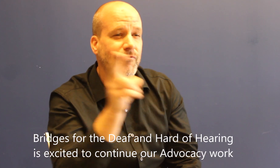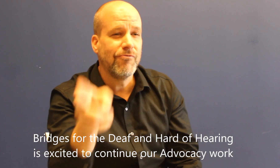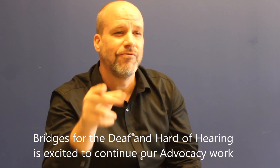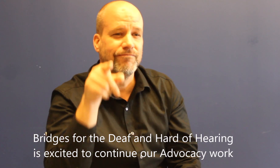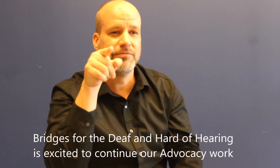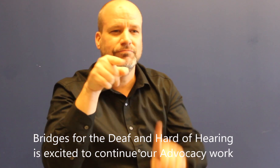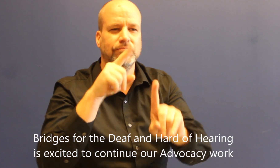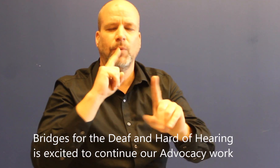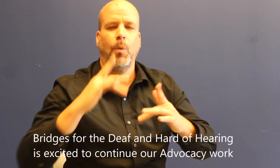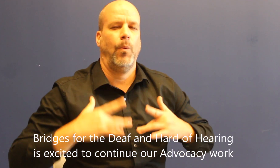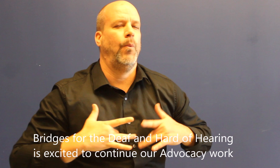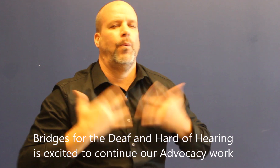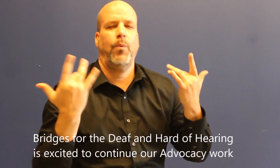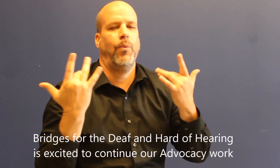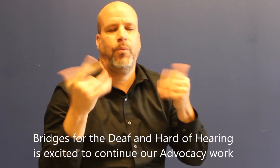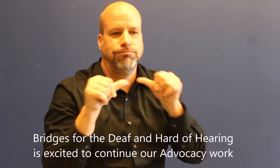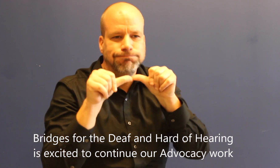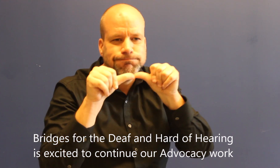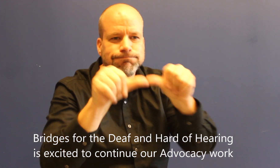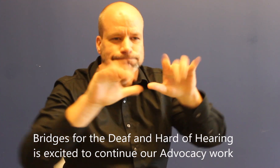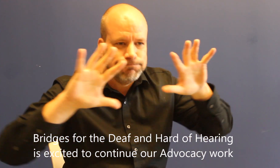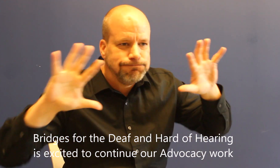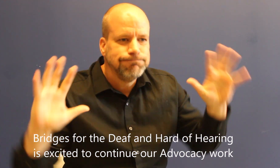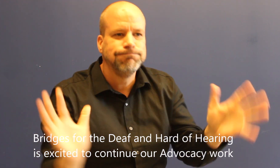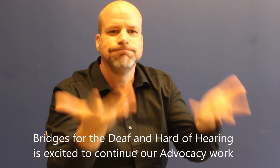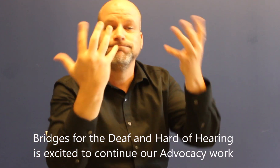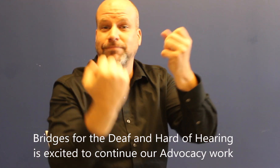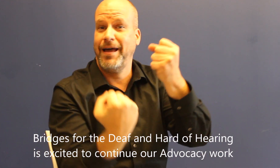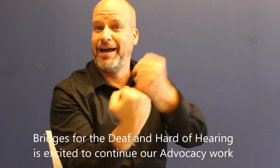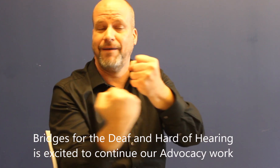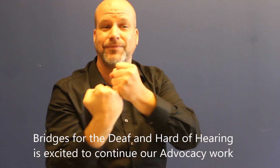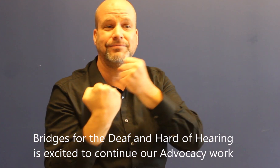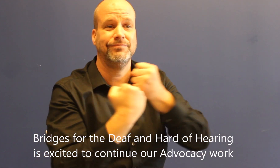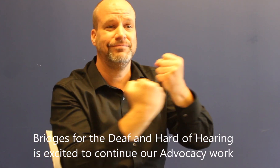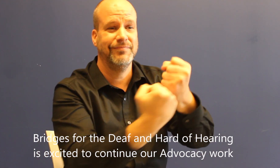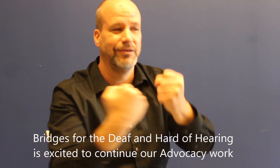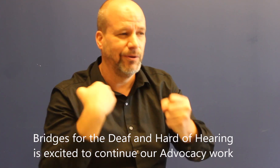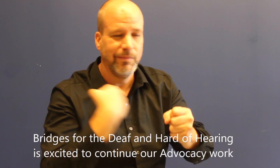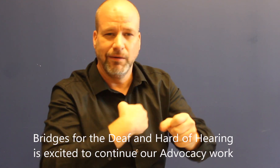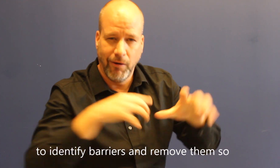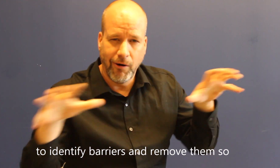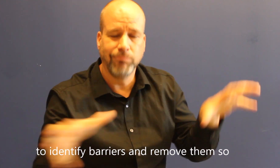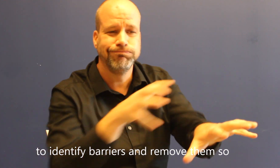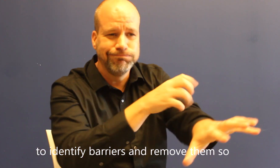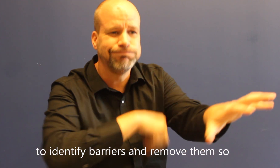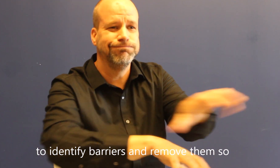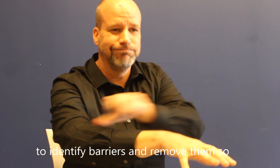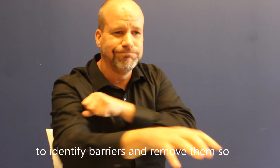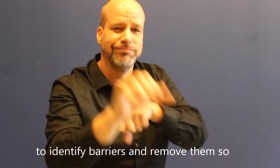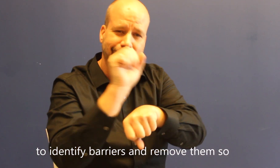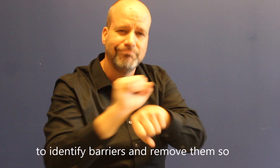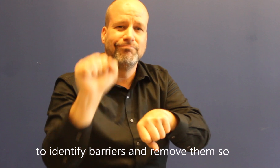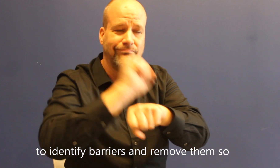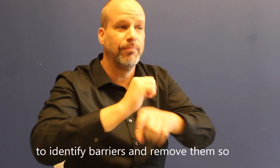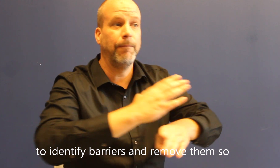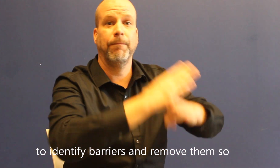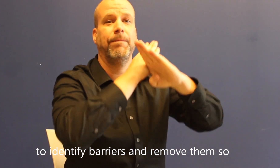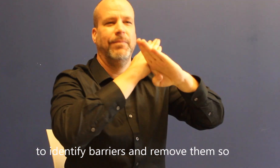Bridges for the Deaf and Hard of Hearing is excited to continue our advocacy work. To identify